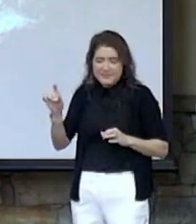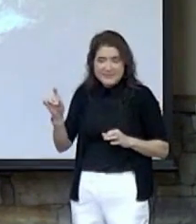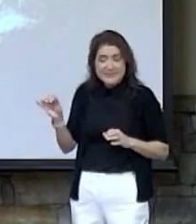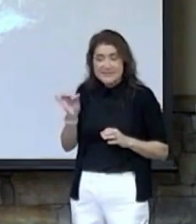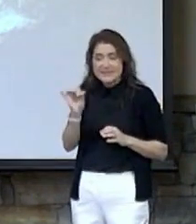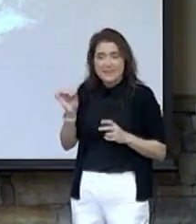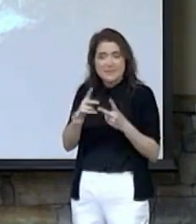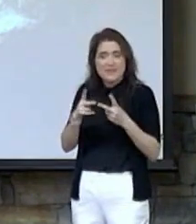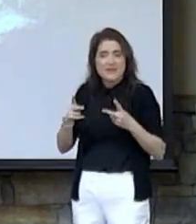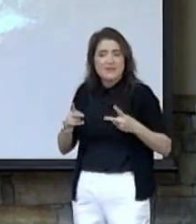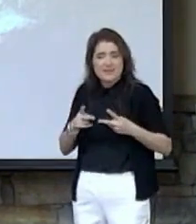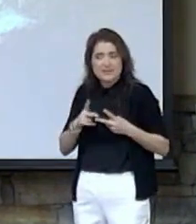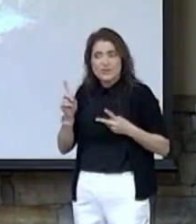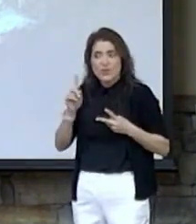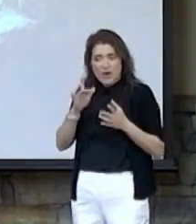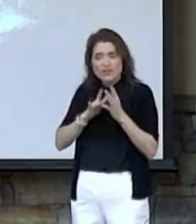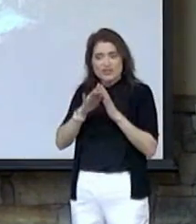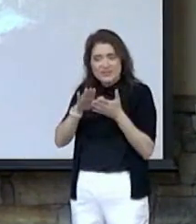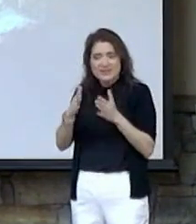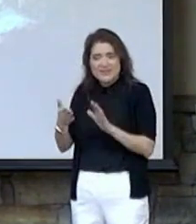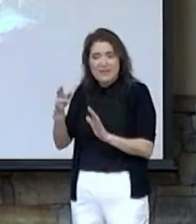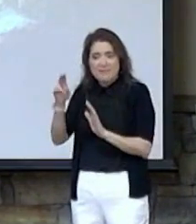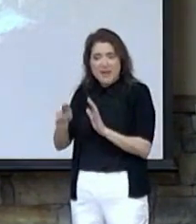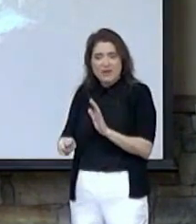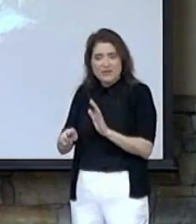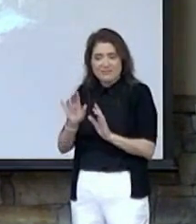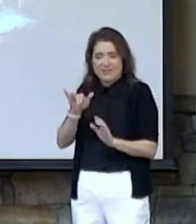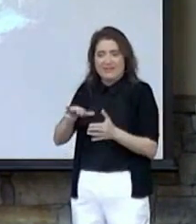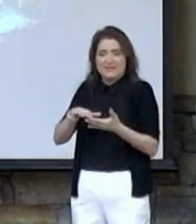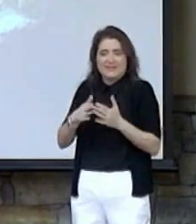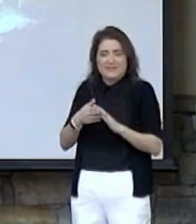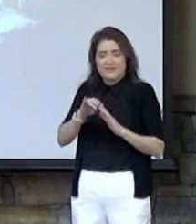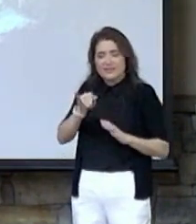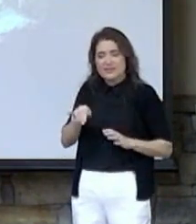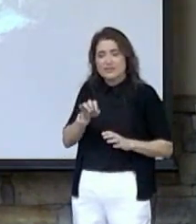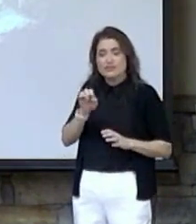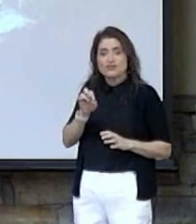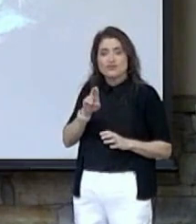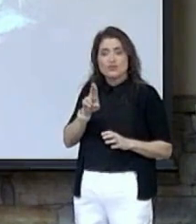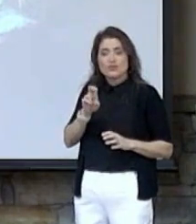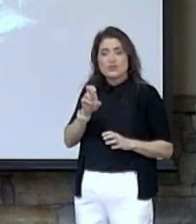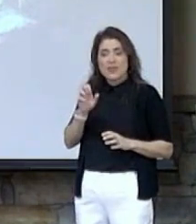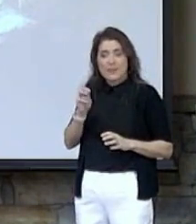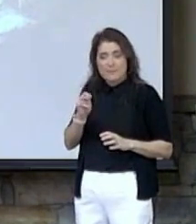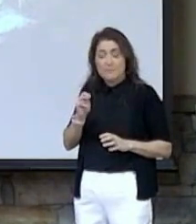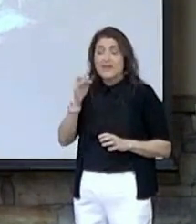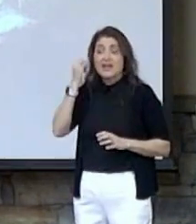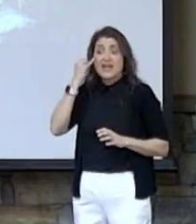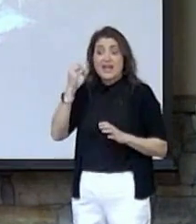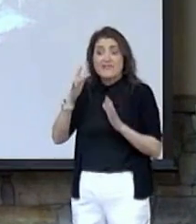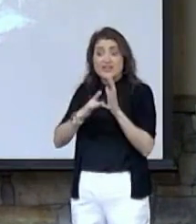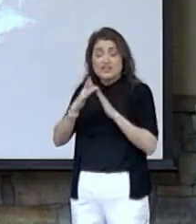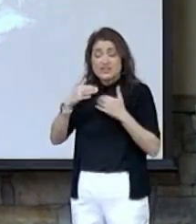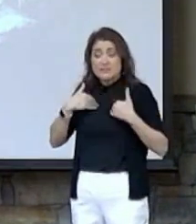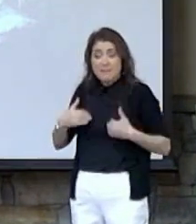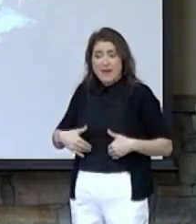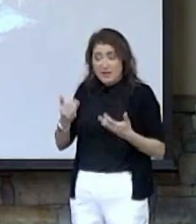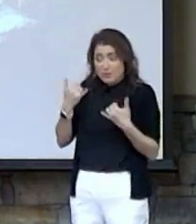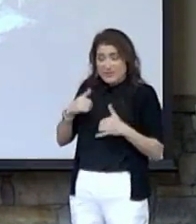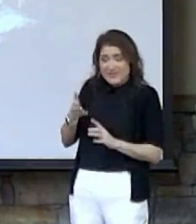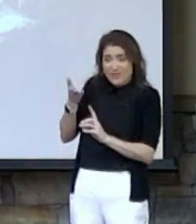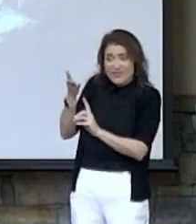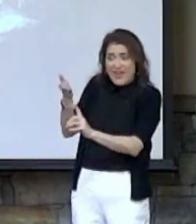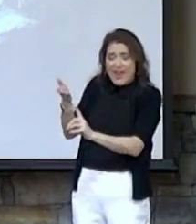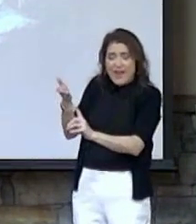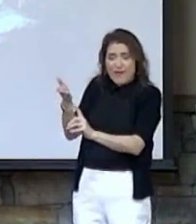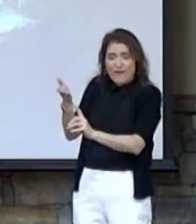where Jesus died and was buried, Jerusalem. If Jesus' body still lay in that tomb, how easy